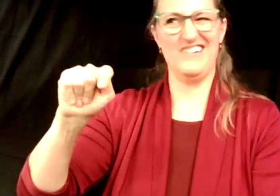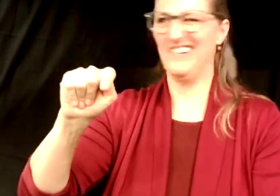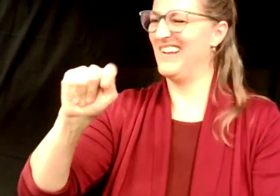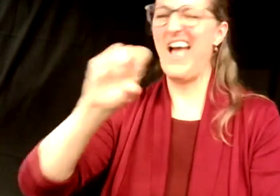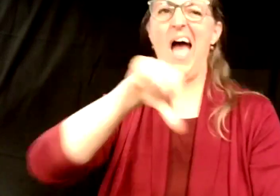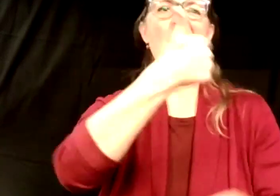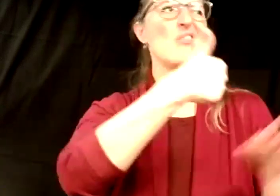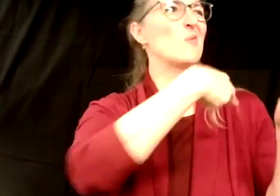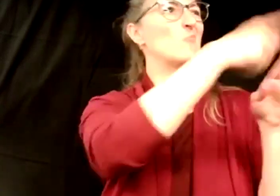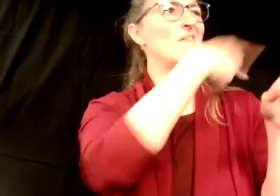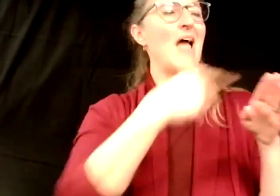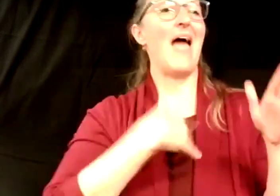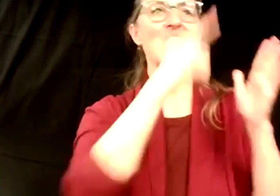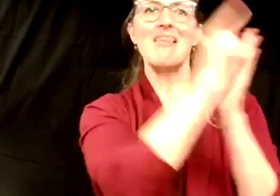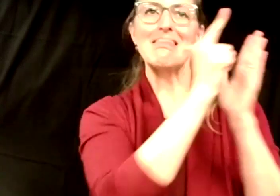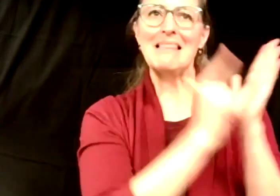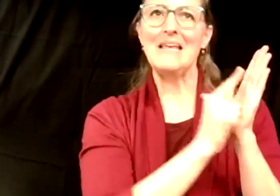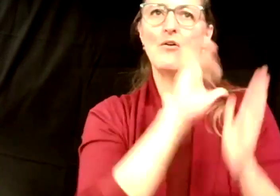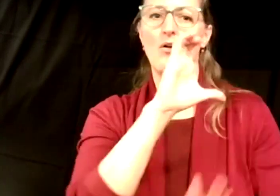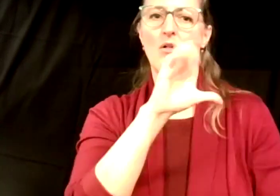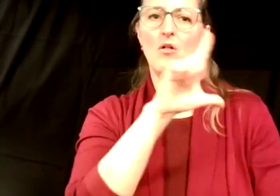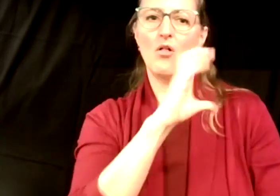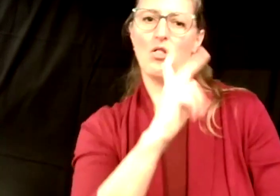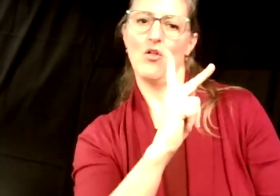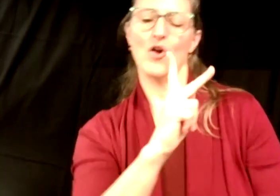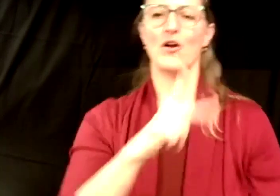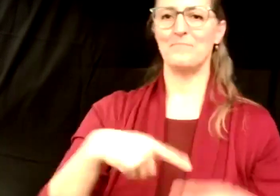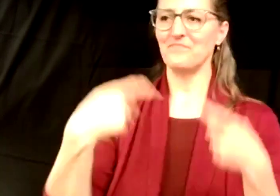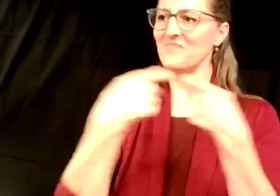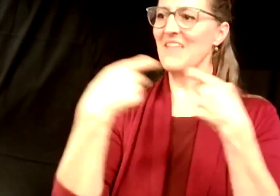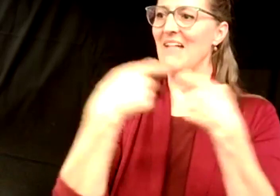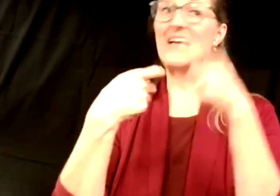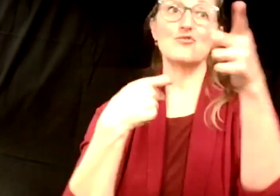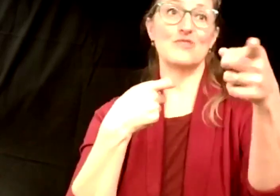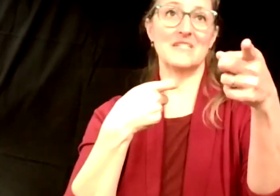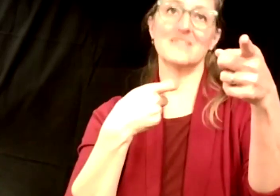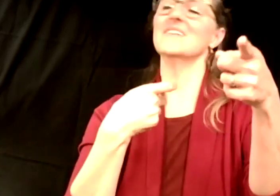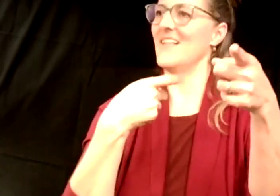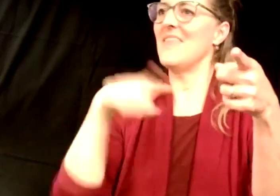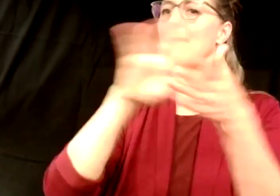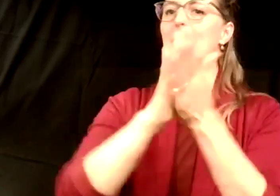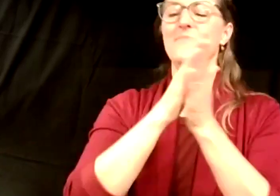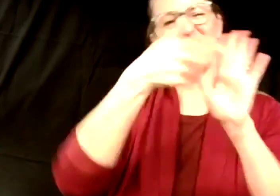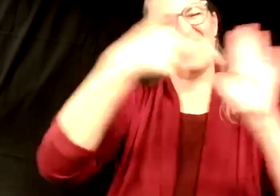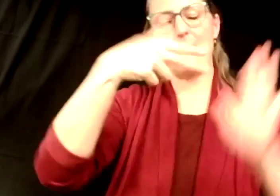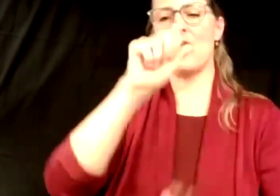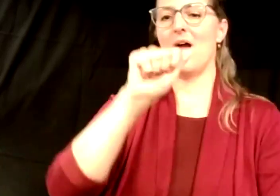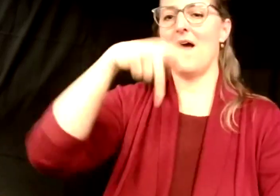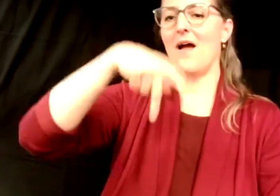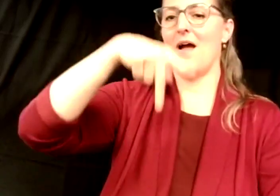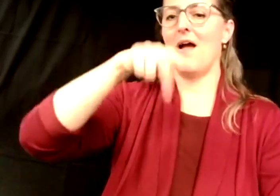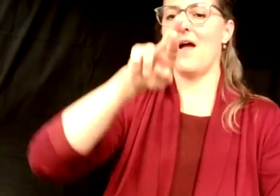words like legal clerk, electricians are apprentice. You know, there's